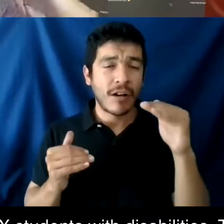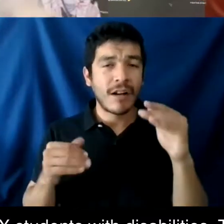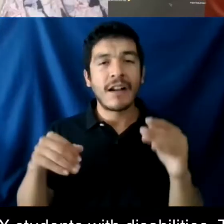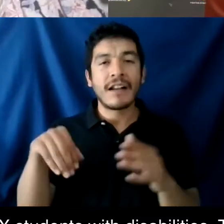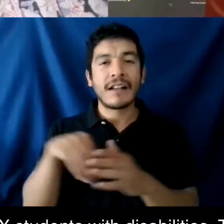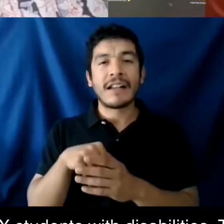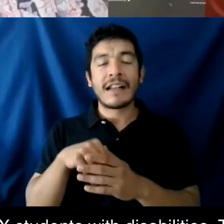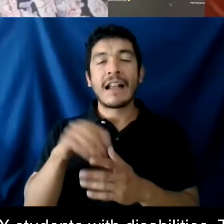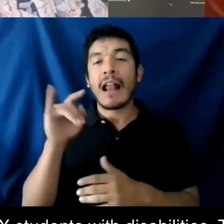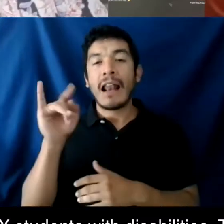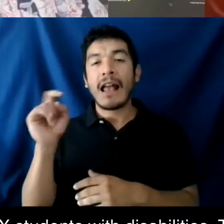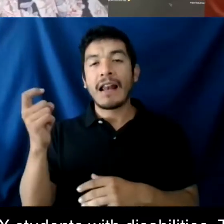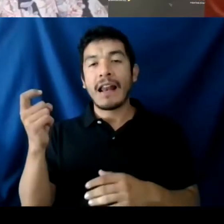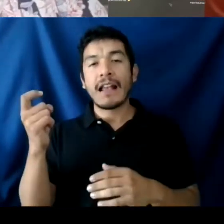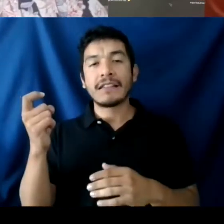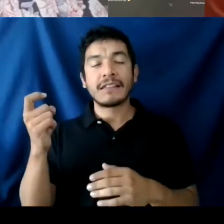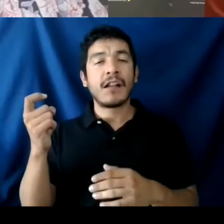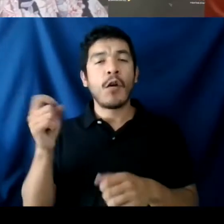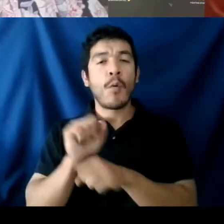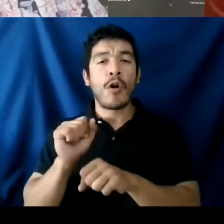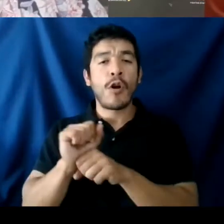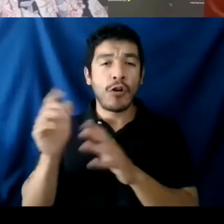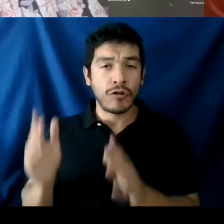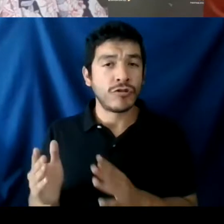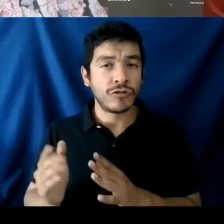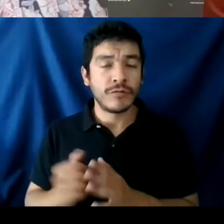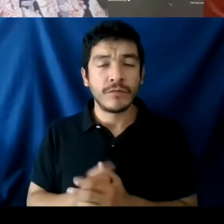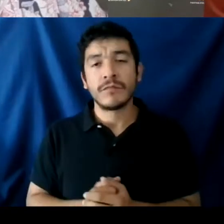and employment for Latinx